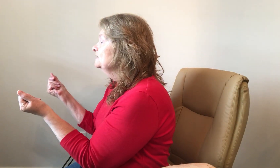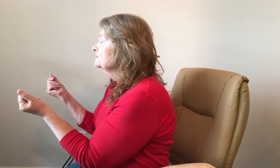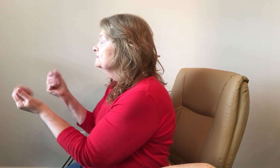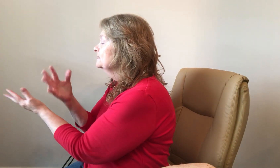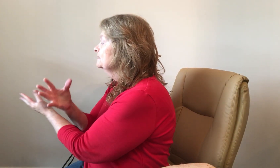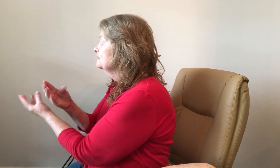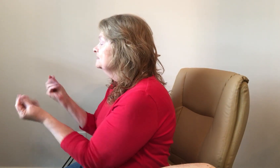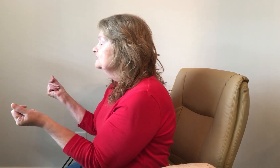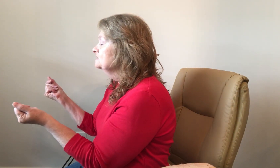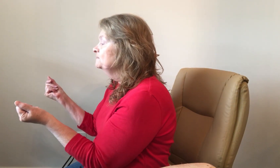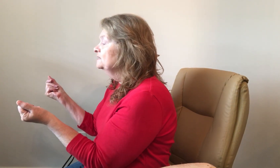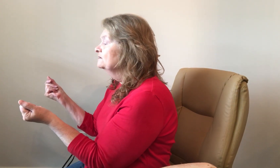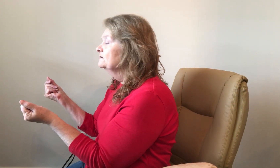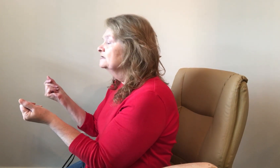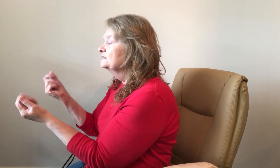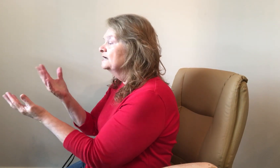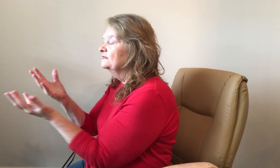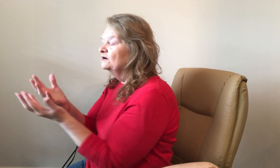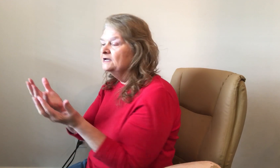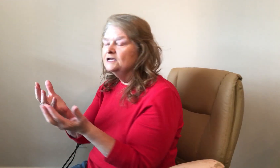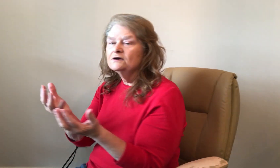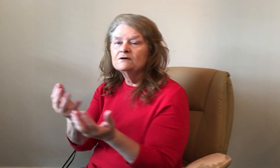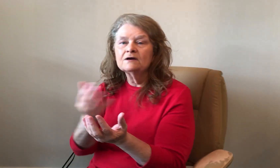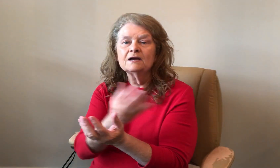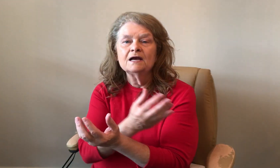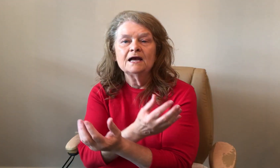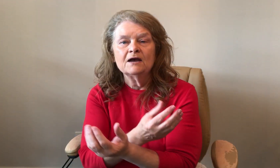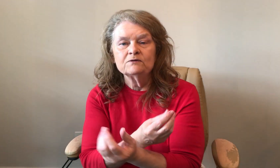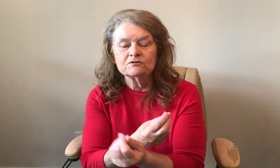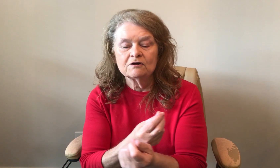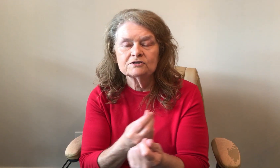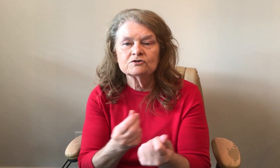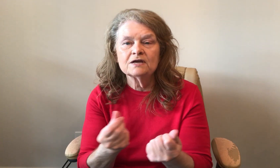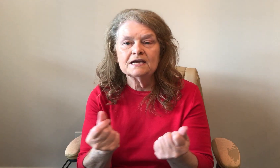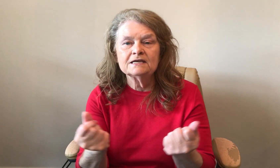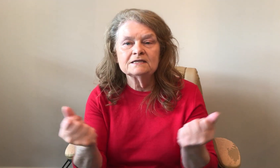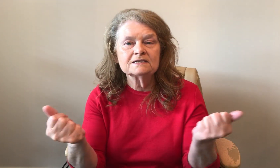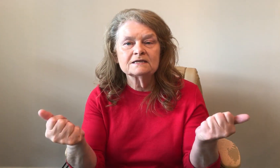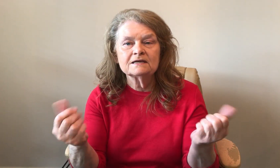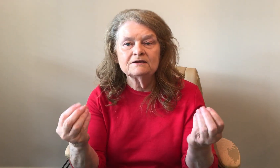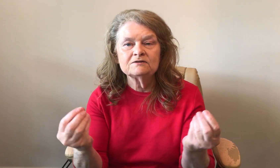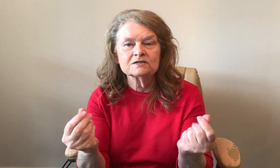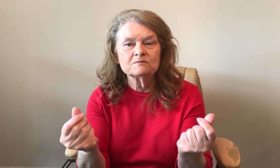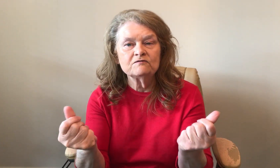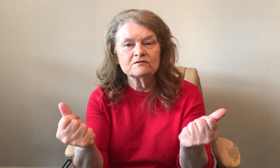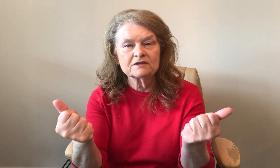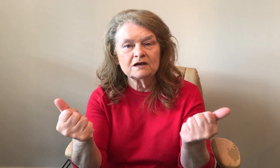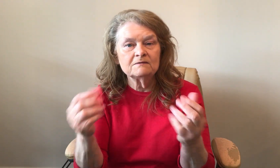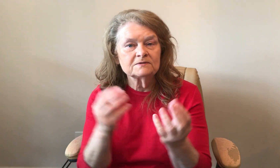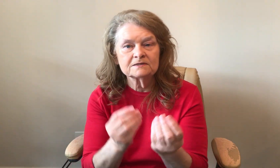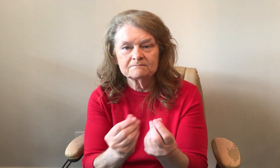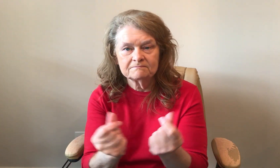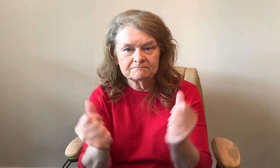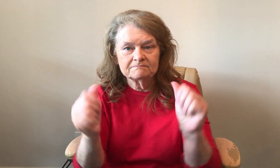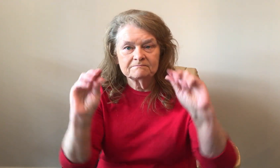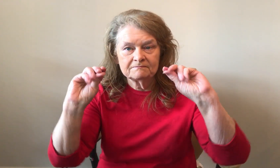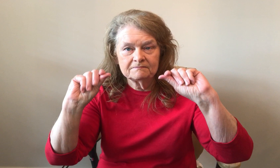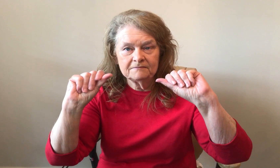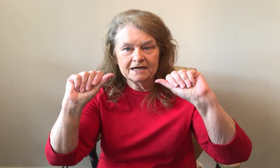Disappeared. Disappeared. It's like they're here, and when you cross your hands, you just move your thumbs like